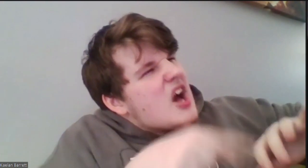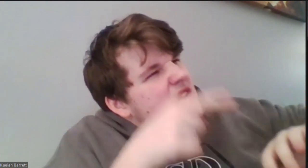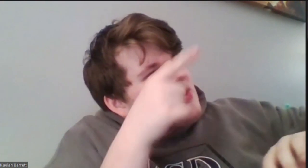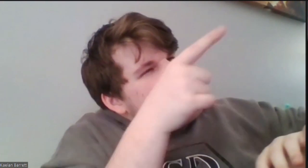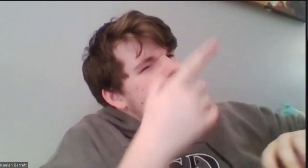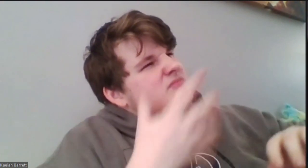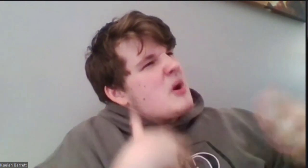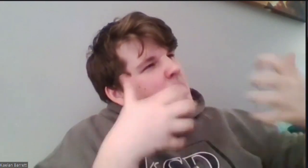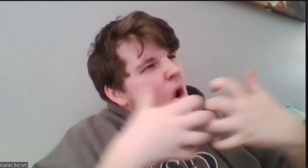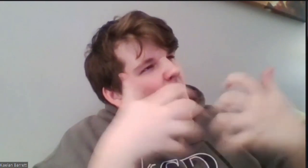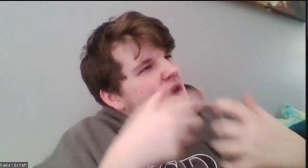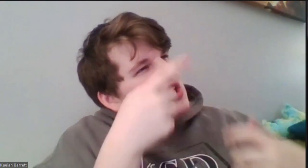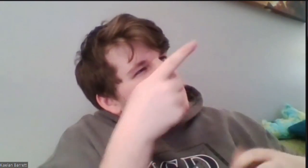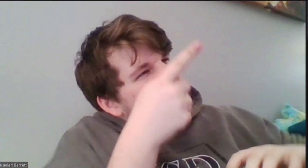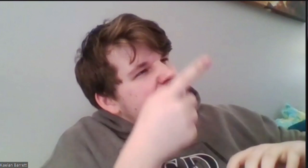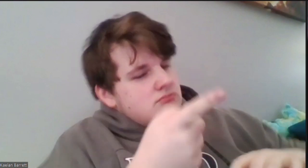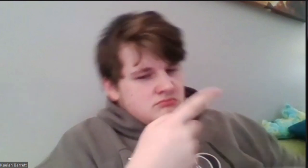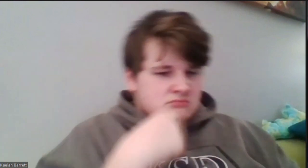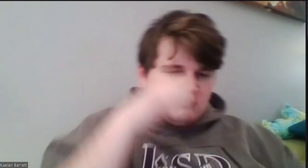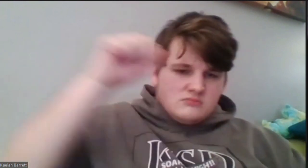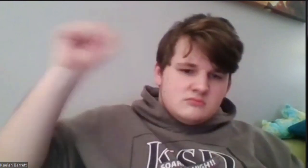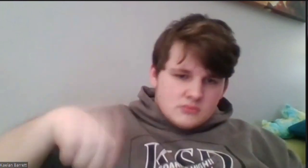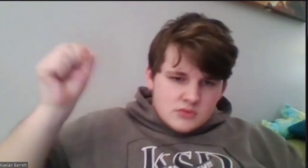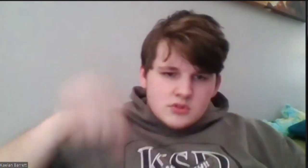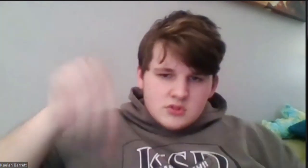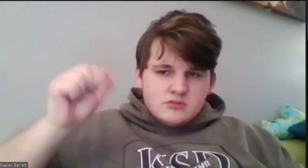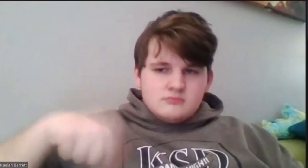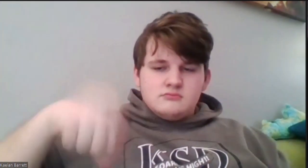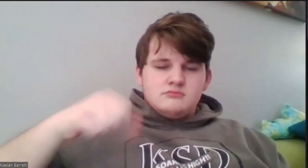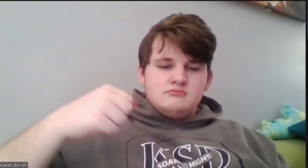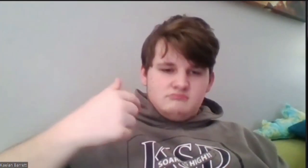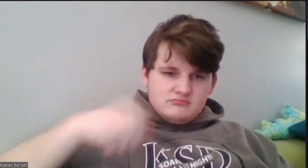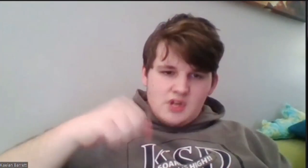Wait, deep down. Wait, aren't you? You're my partner. Yes.